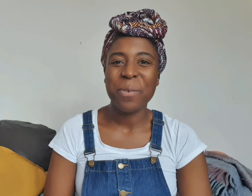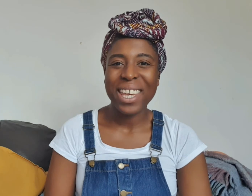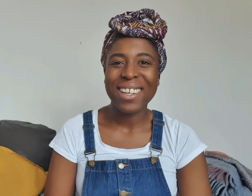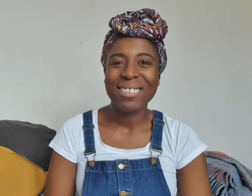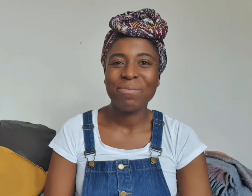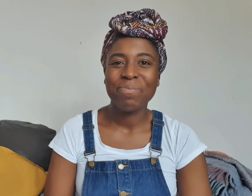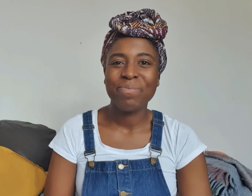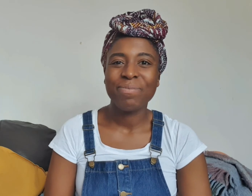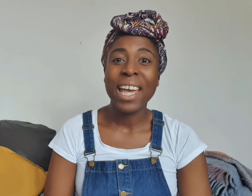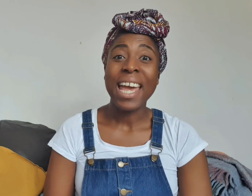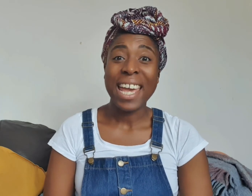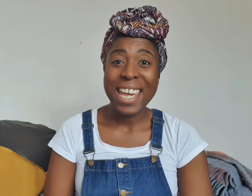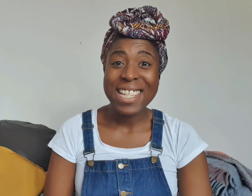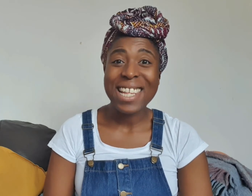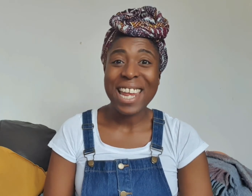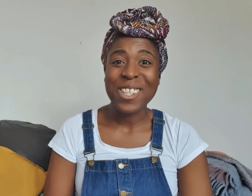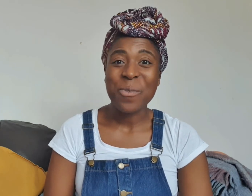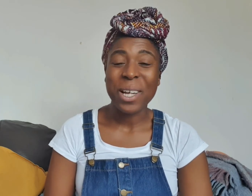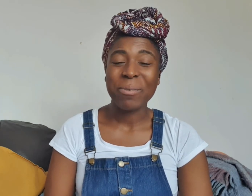week. Here's the next one.